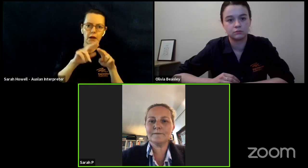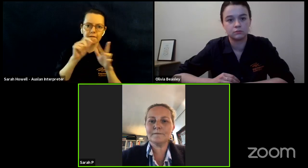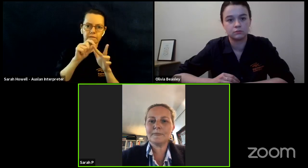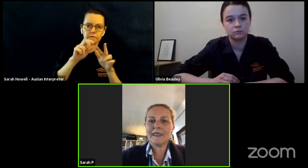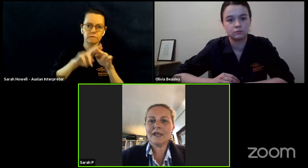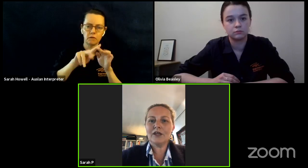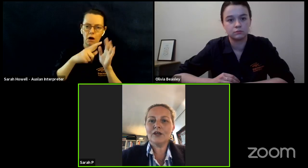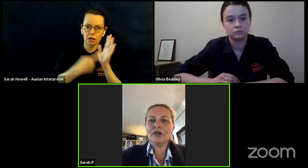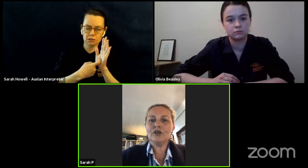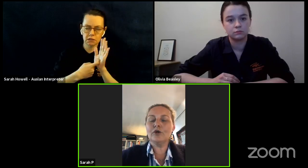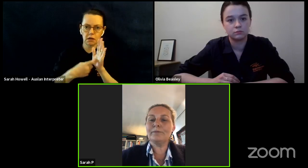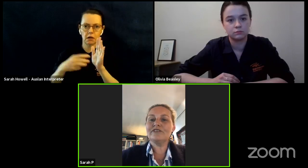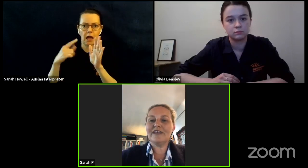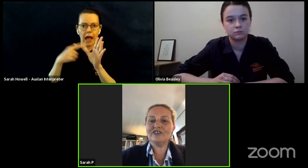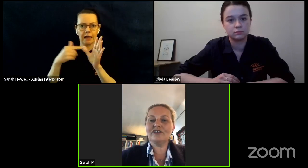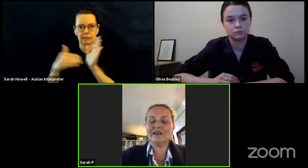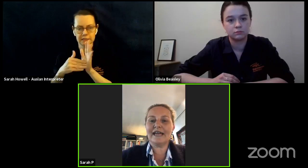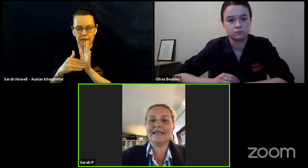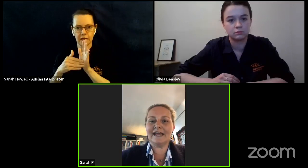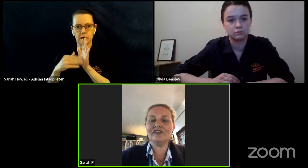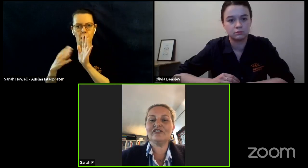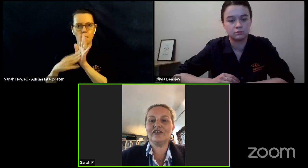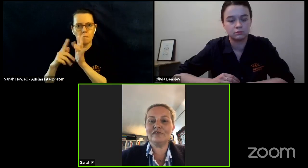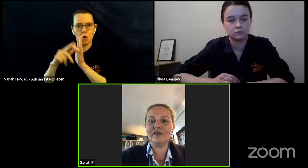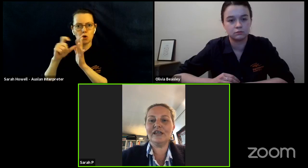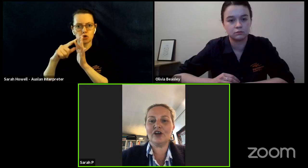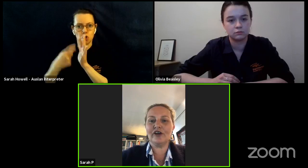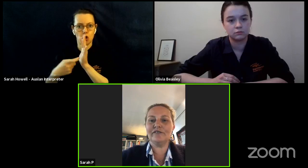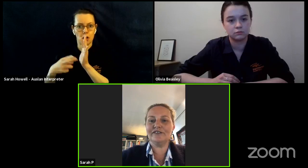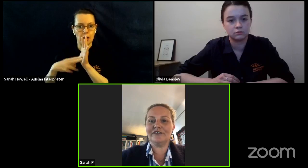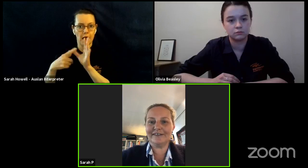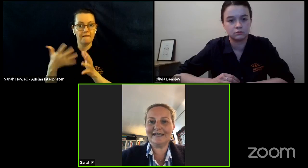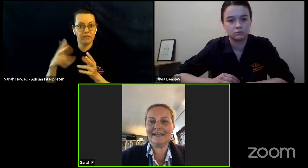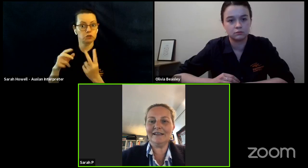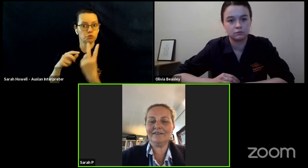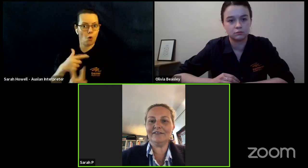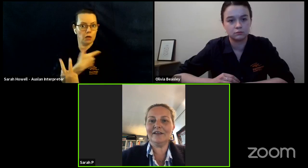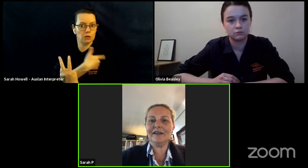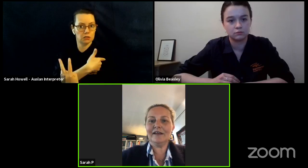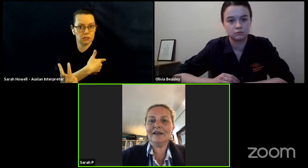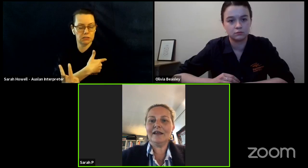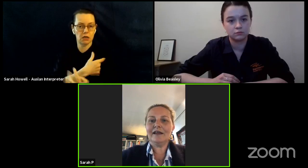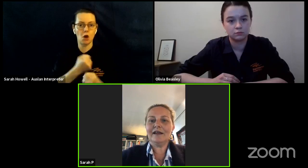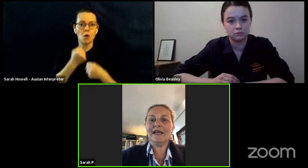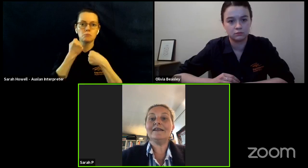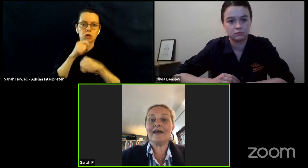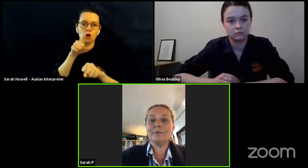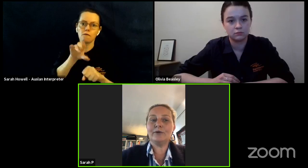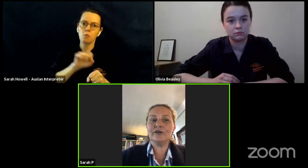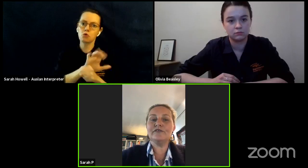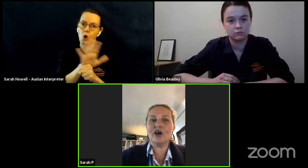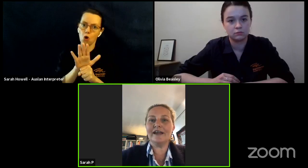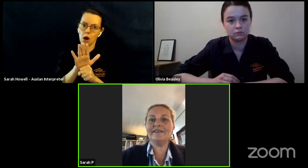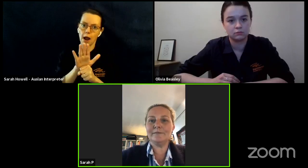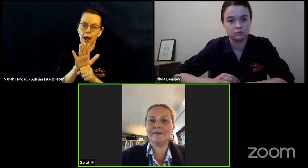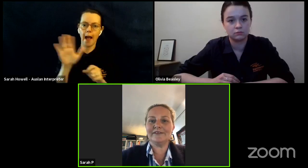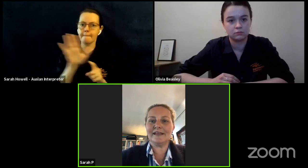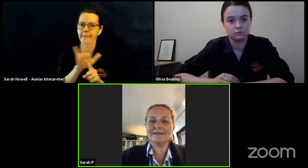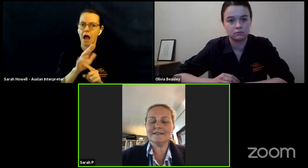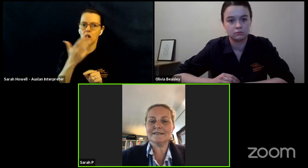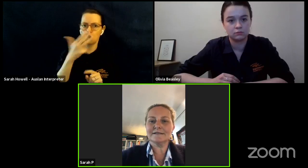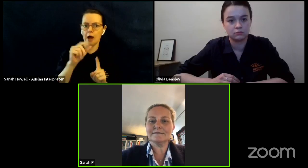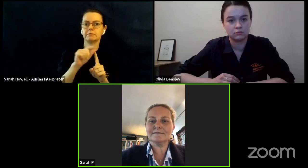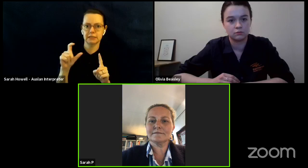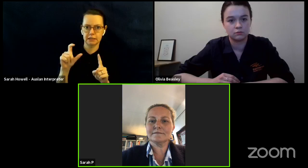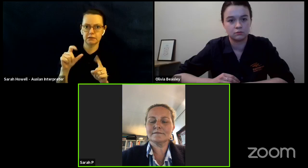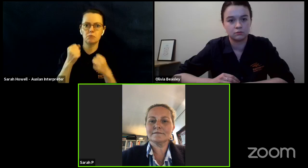present, your protection against severe COVID disease is upward of